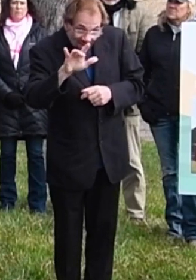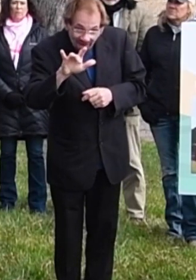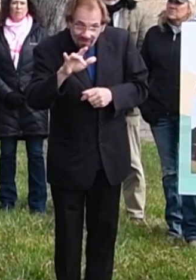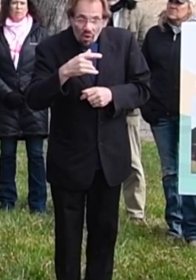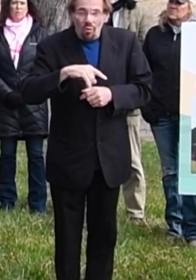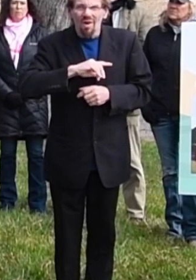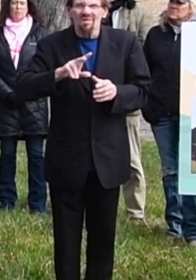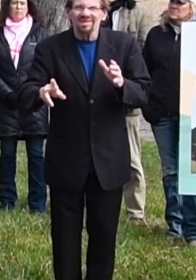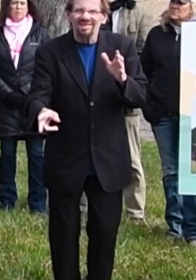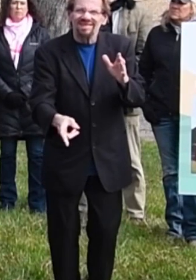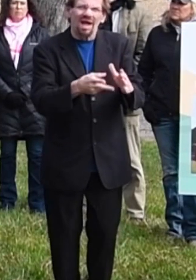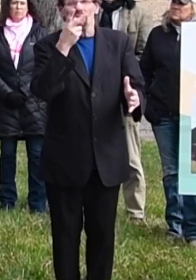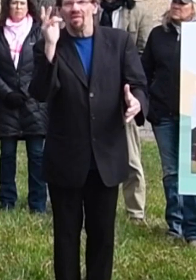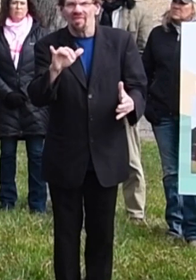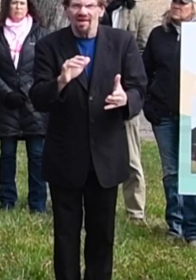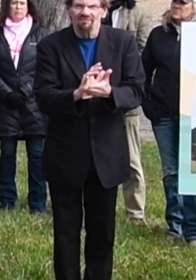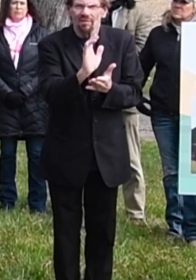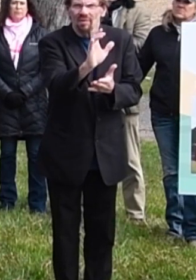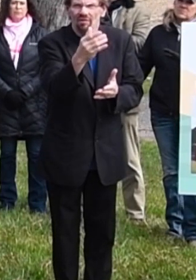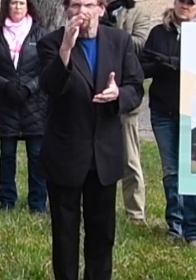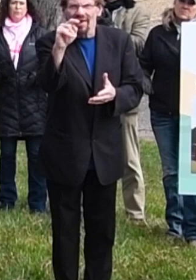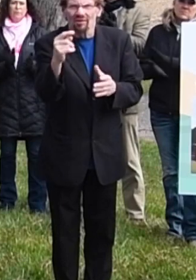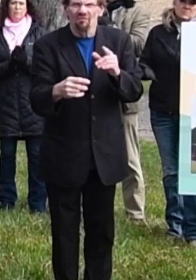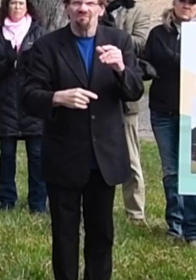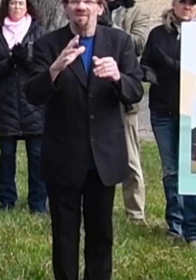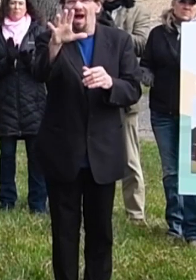to $500,000.